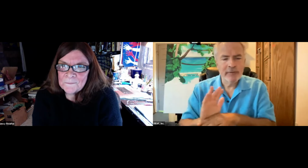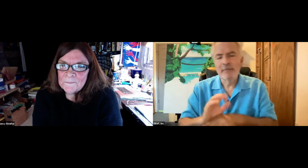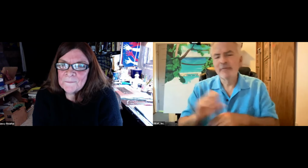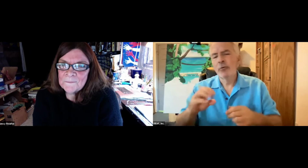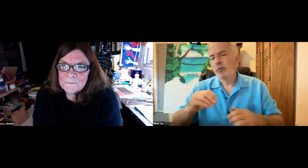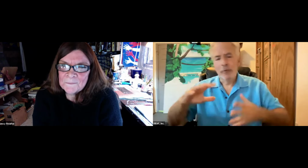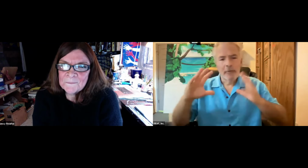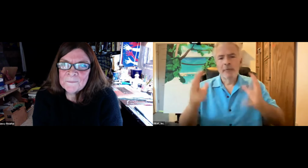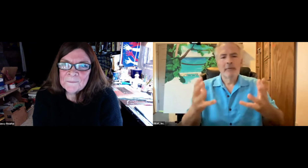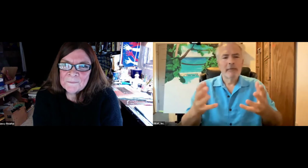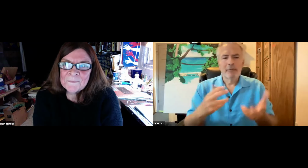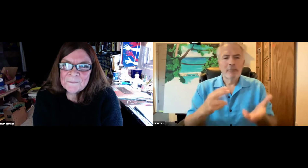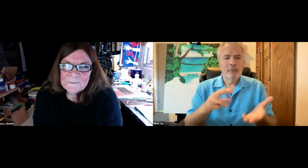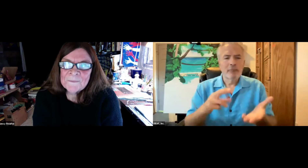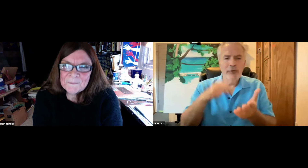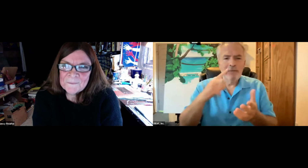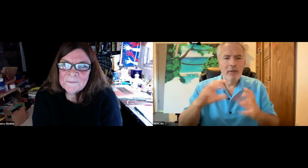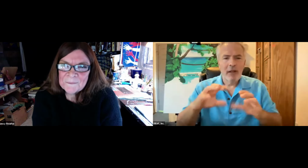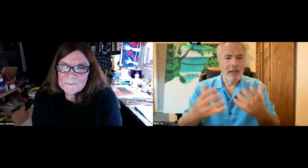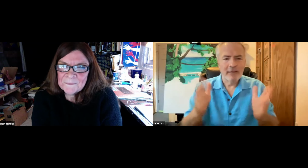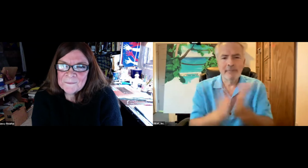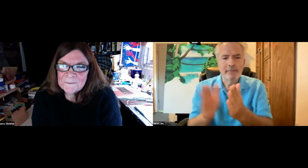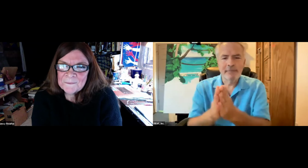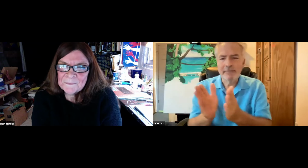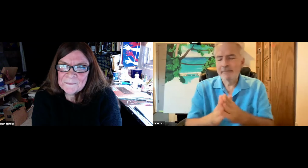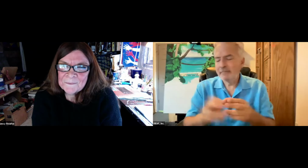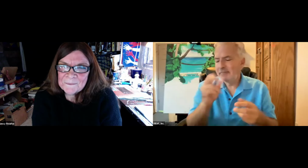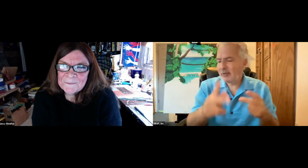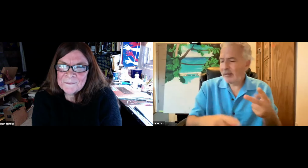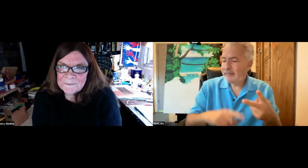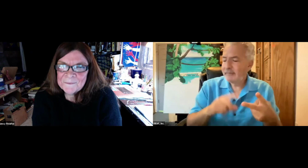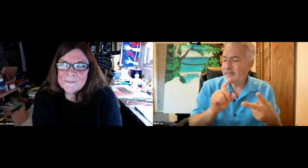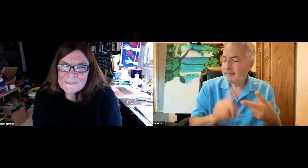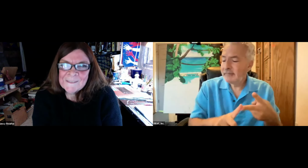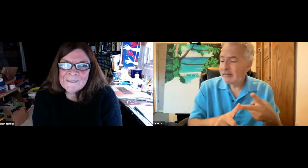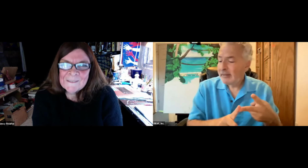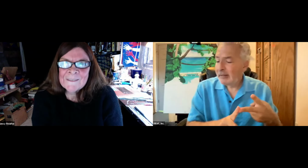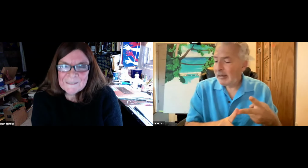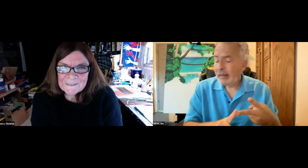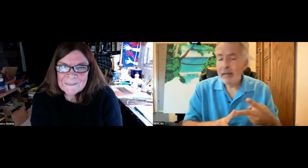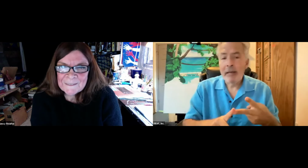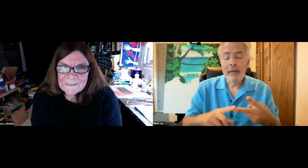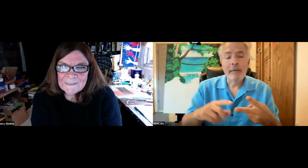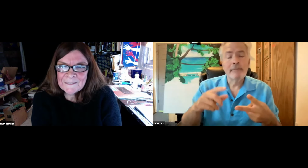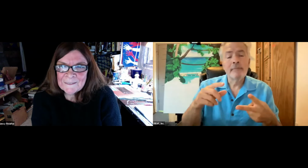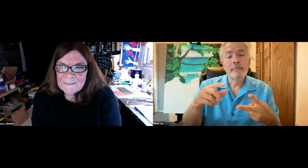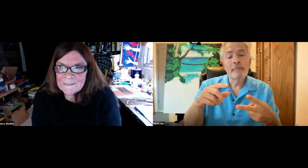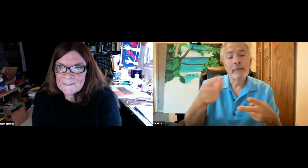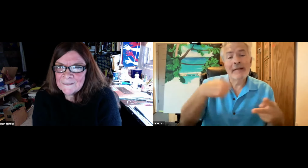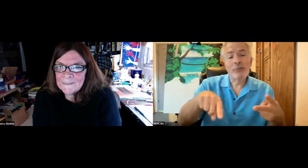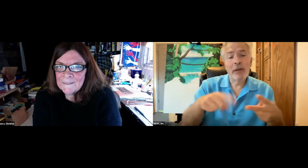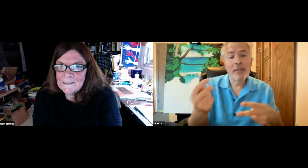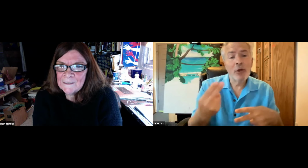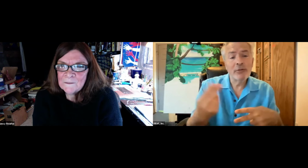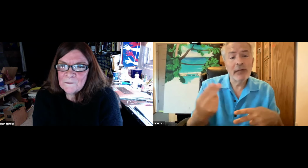was involved with an amazing class. So come in. Come and see Wiles. She